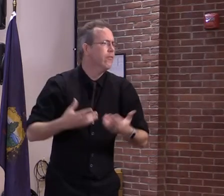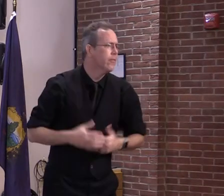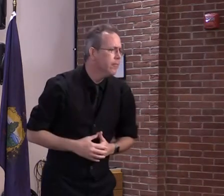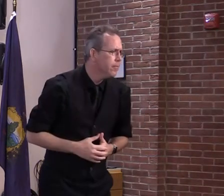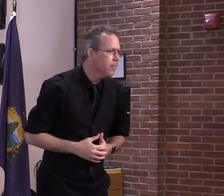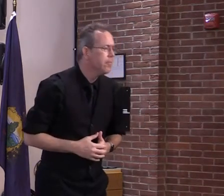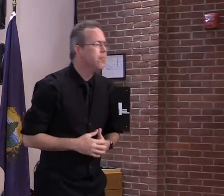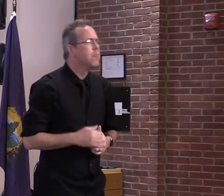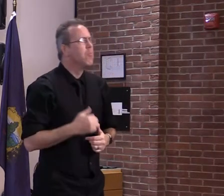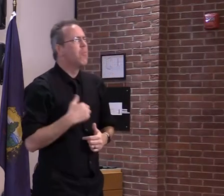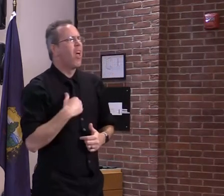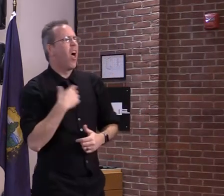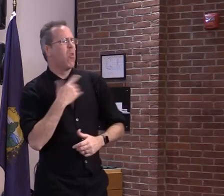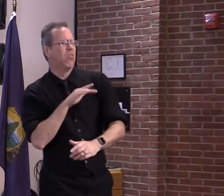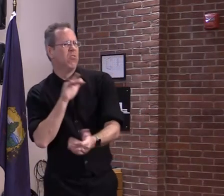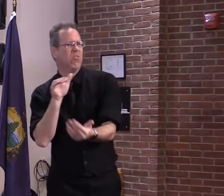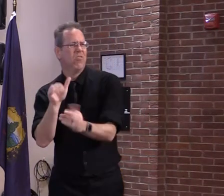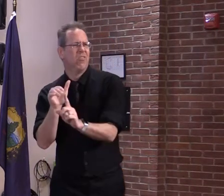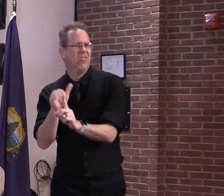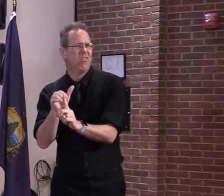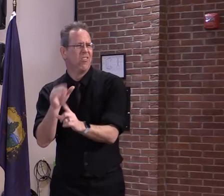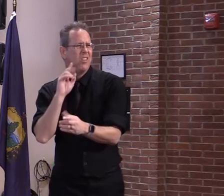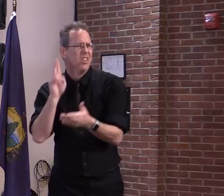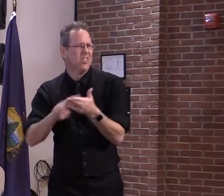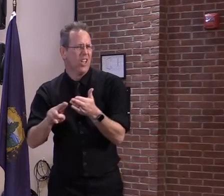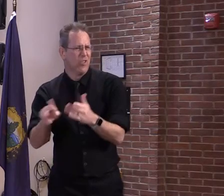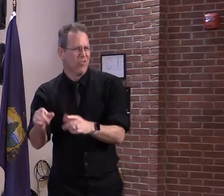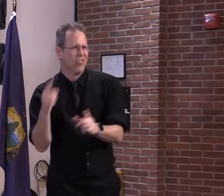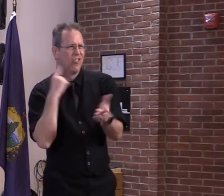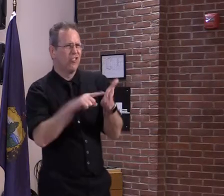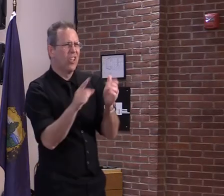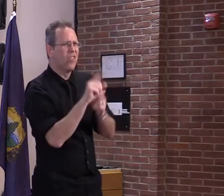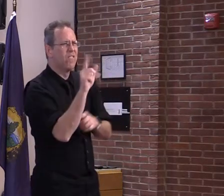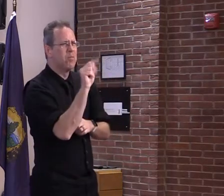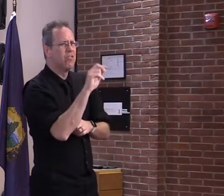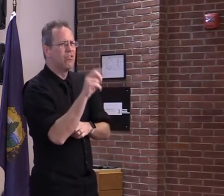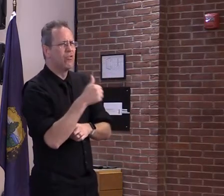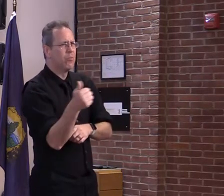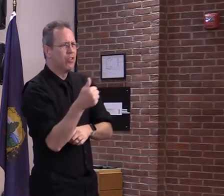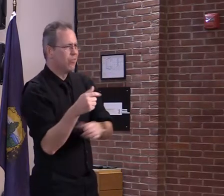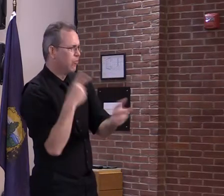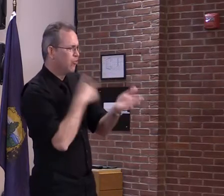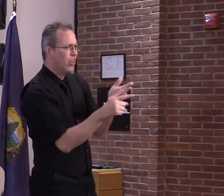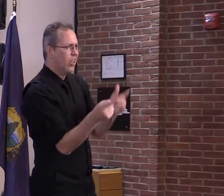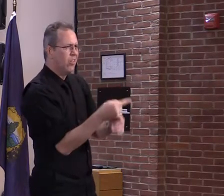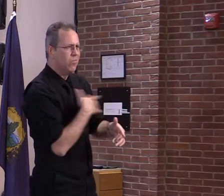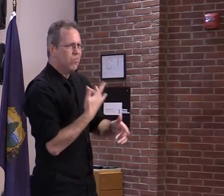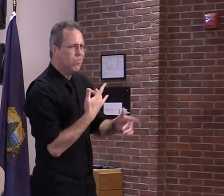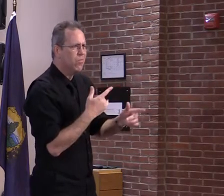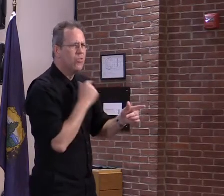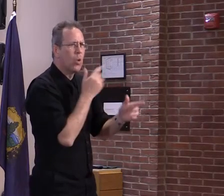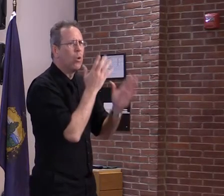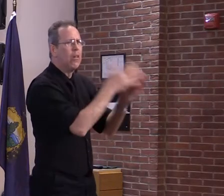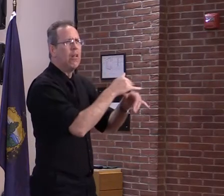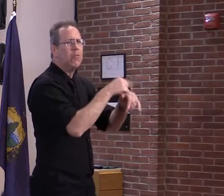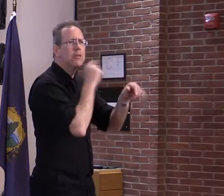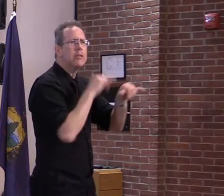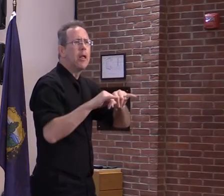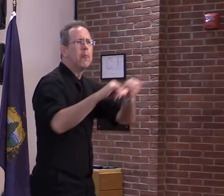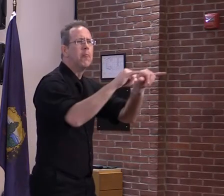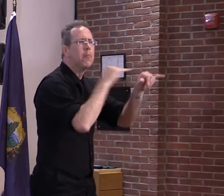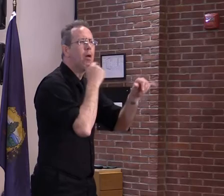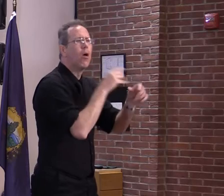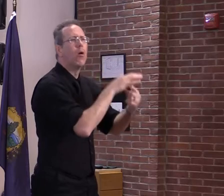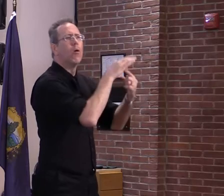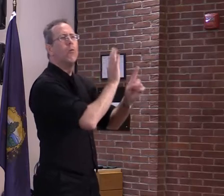I'll have Secretary Flynn call you, but I would hope that's not the case. There should be no double standard. We should adhere to the same rules